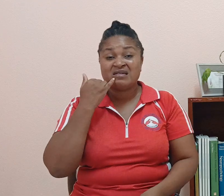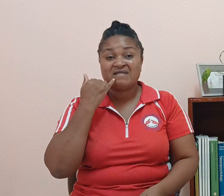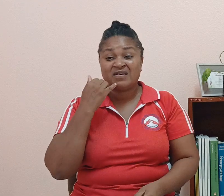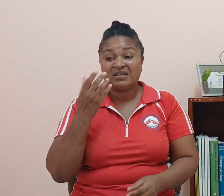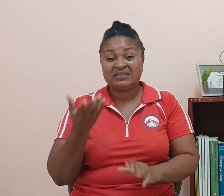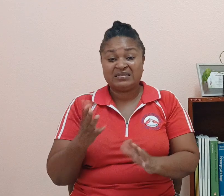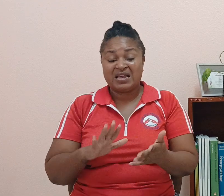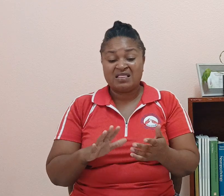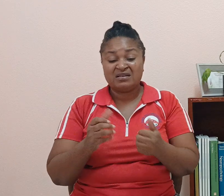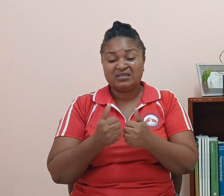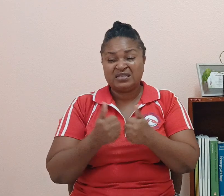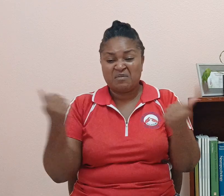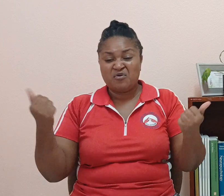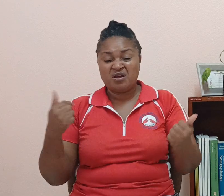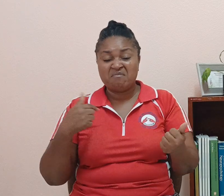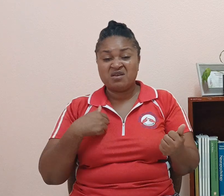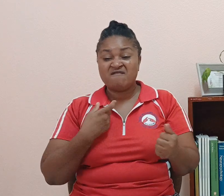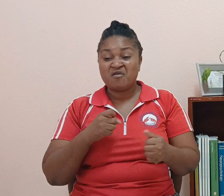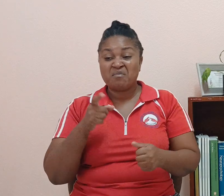separates me from you."